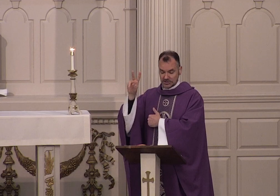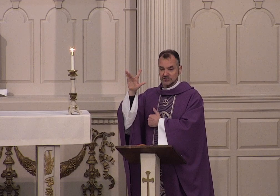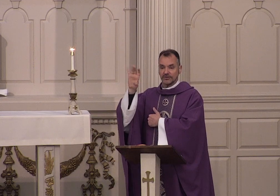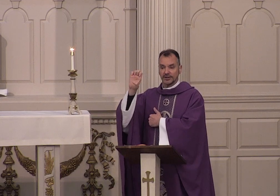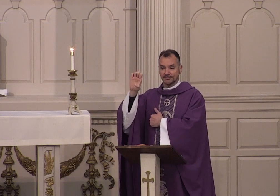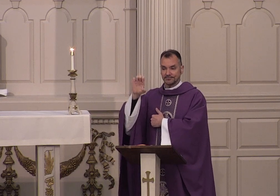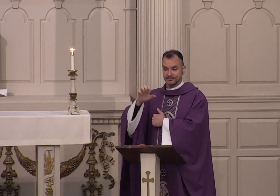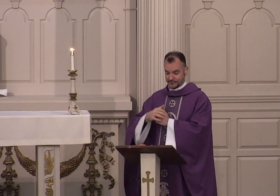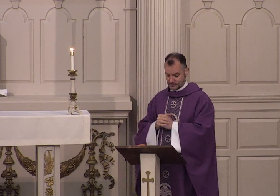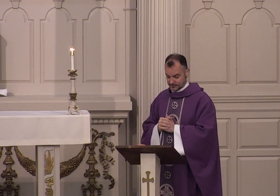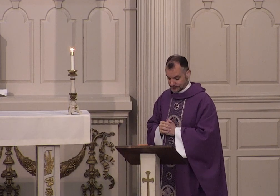Nashville.